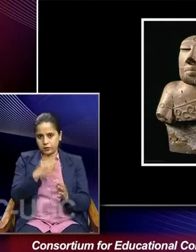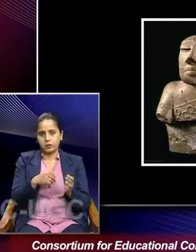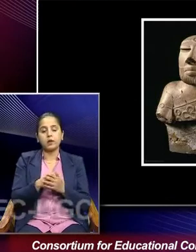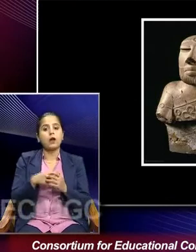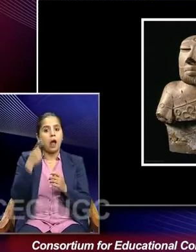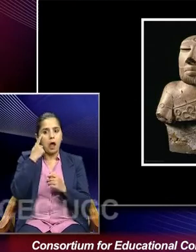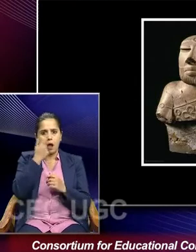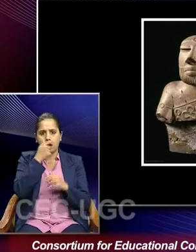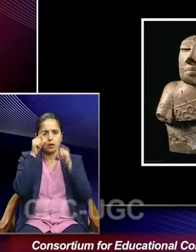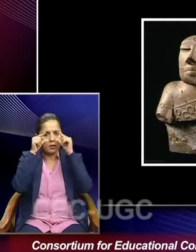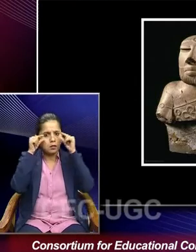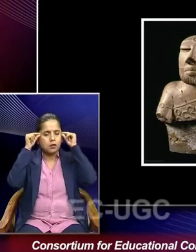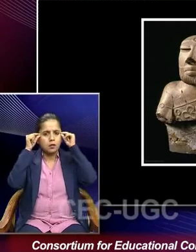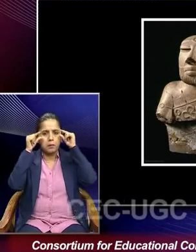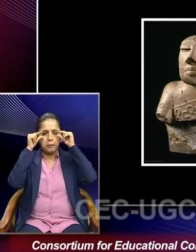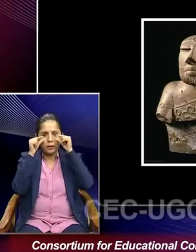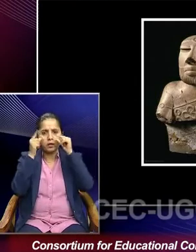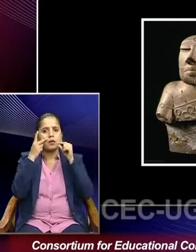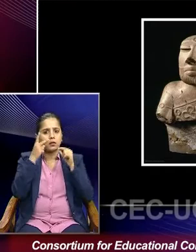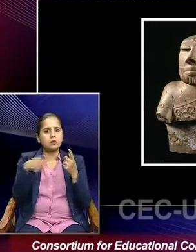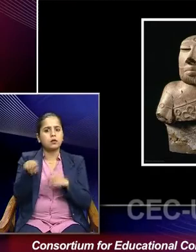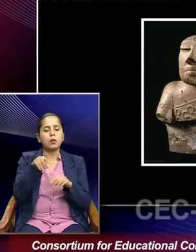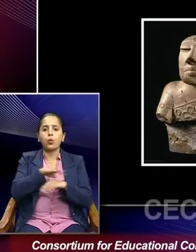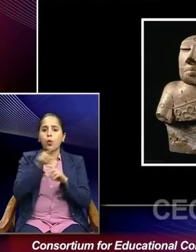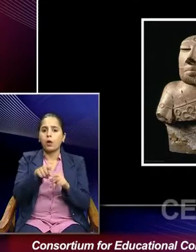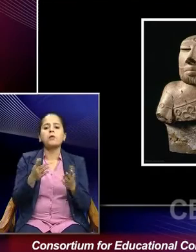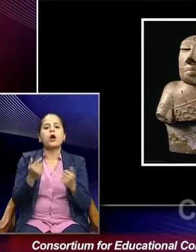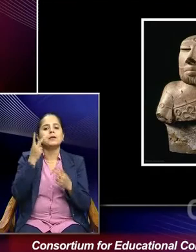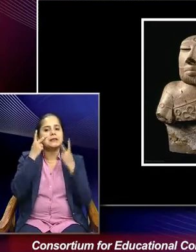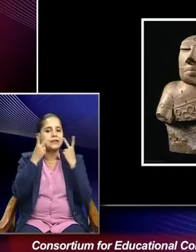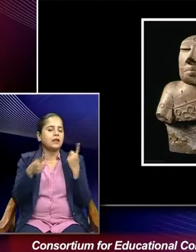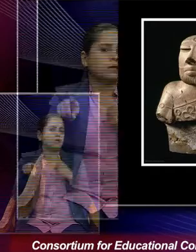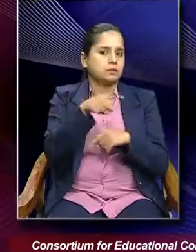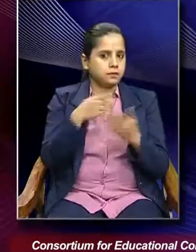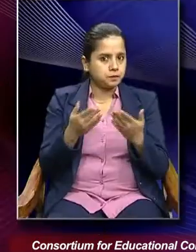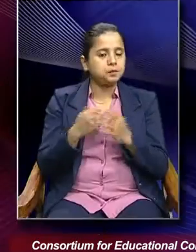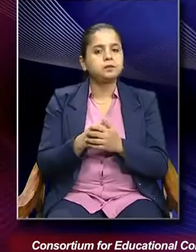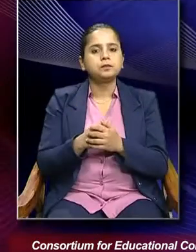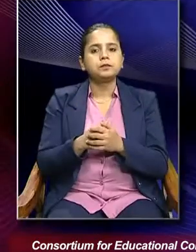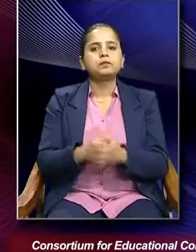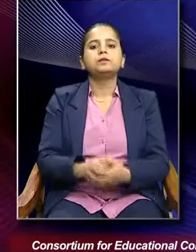a contemplative mode, all these can be seen.